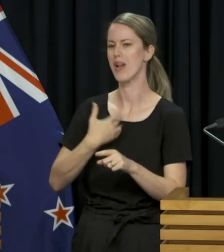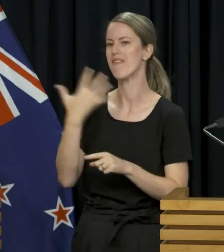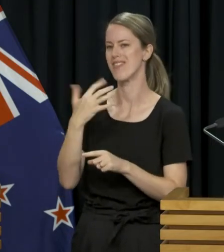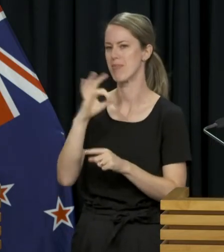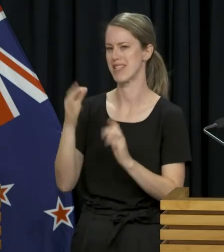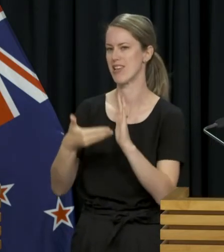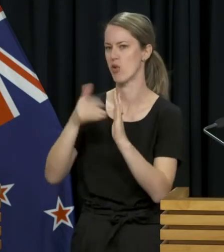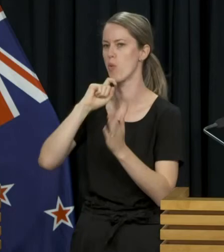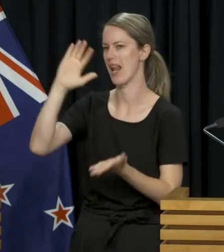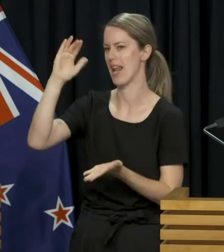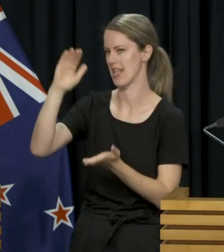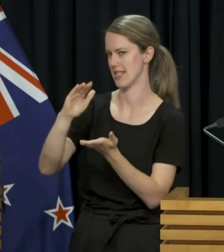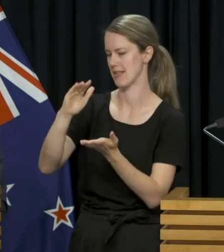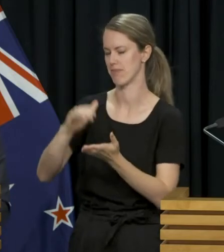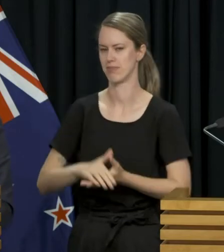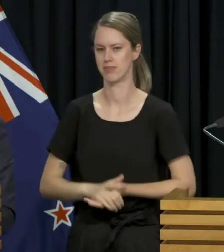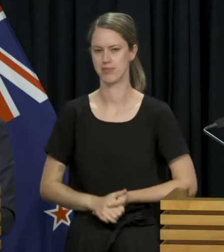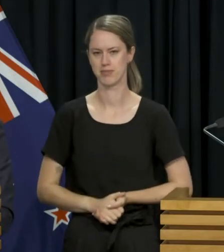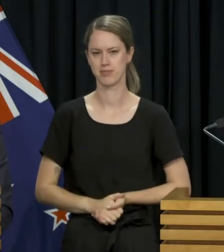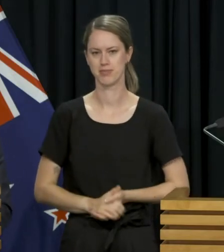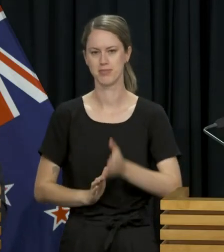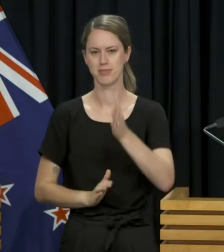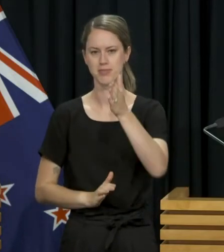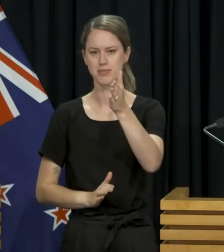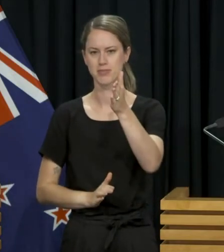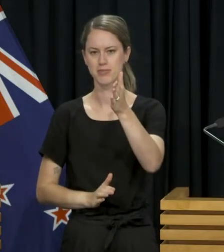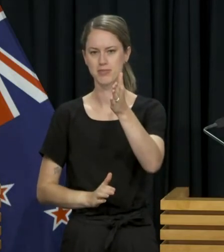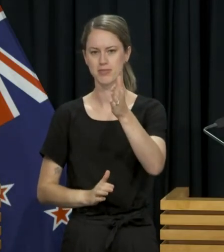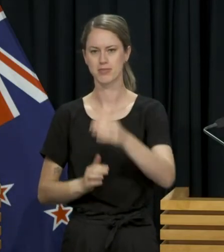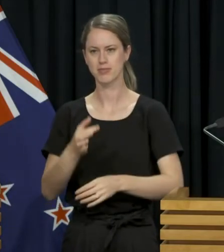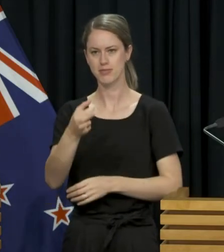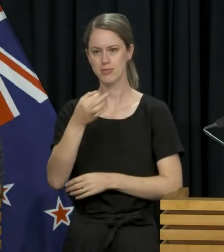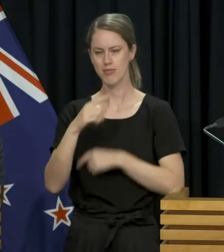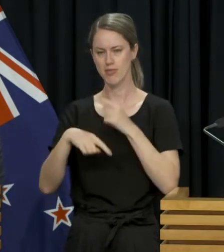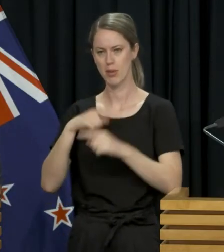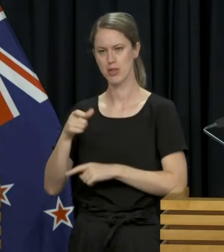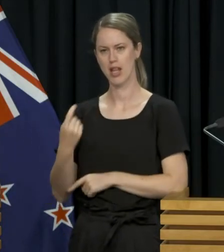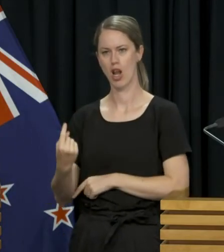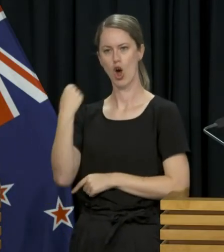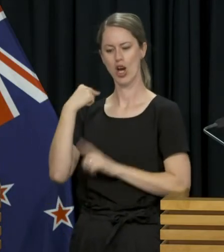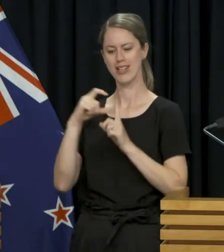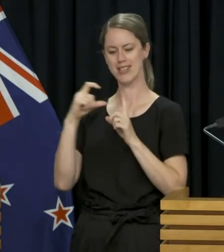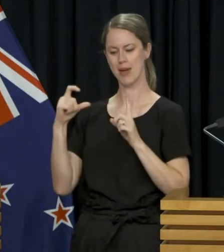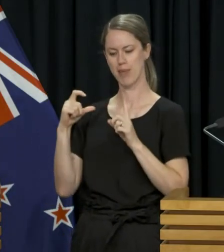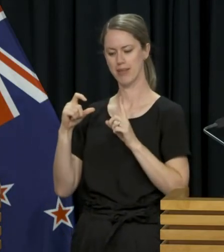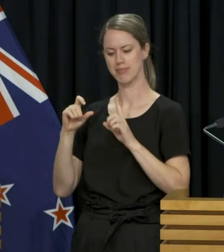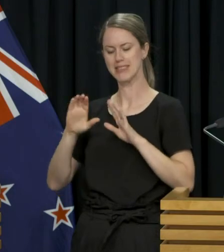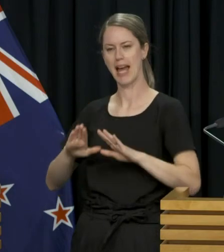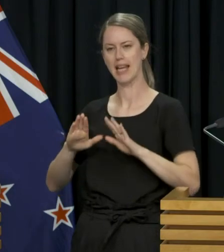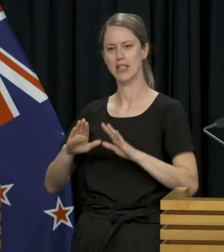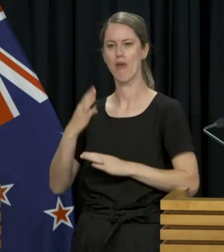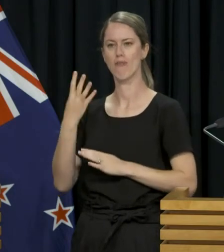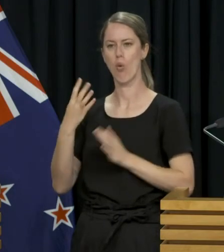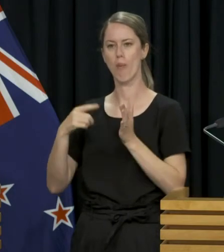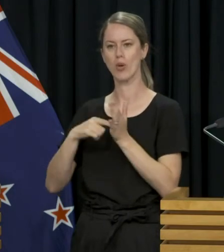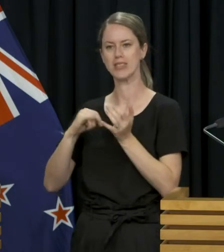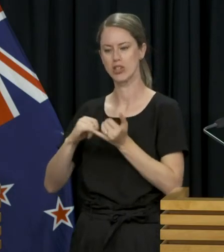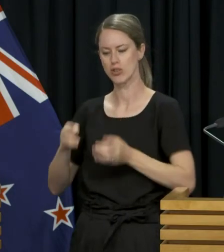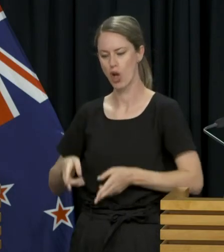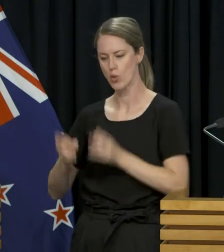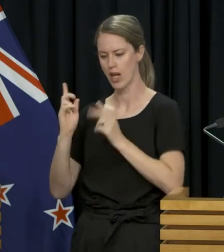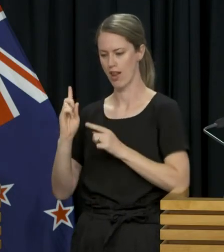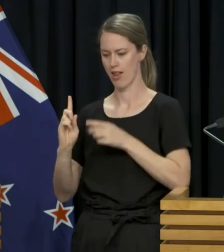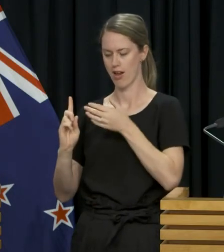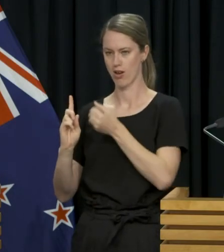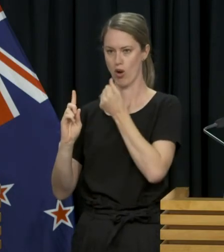down. We'll come to Tova and then Jessica. Thank you. Can you tell us anything more about the person at the Sheraton? Where did they come from? Were they a returnee? Were they air crew? Have